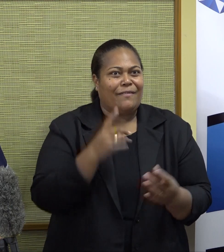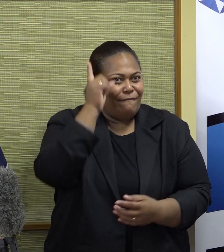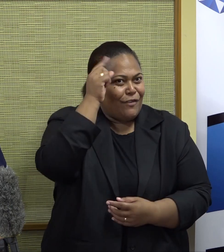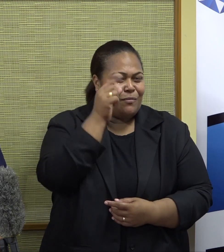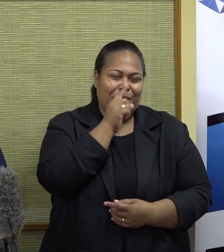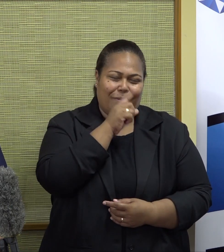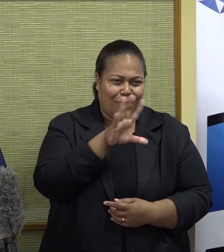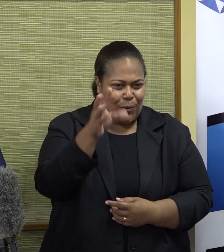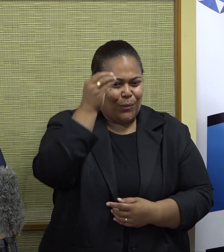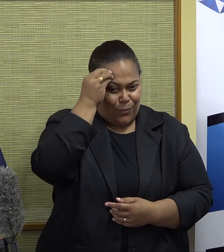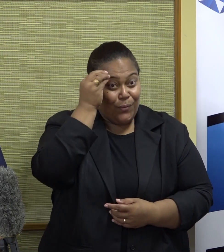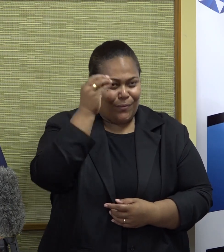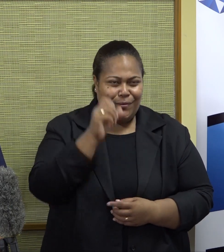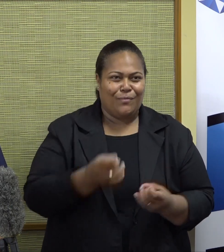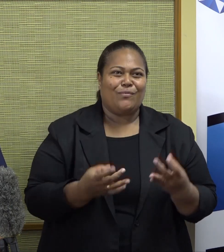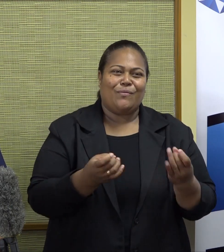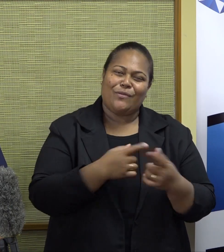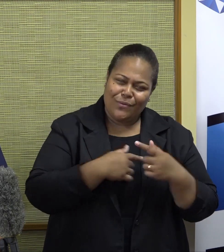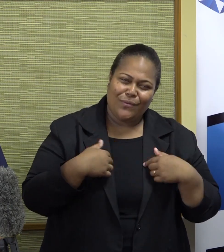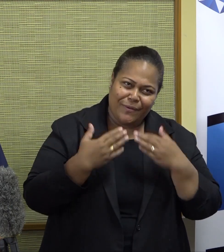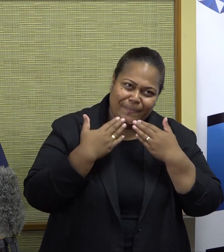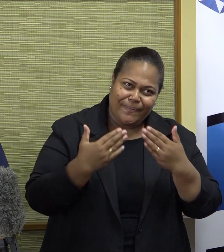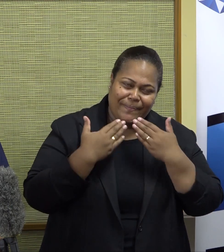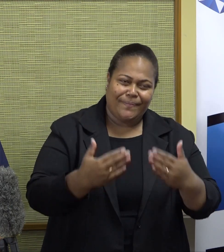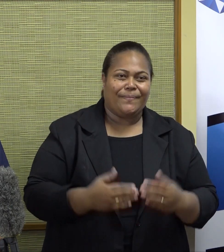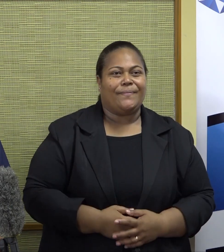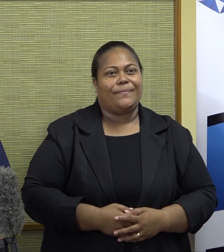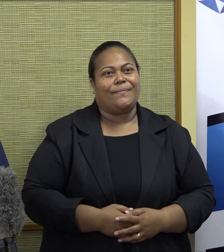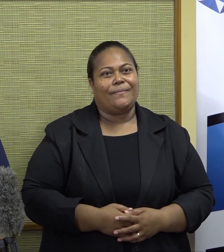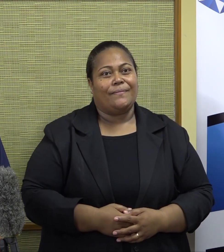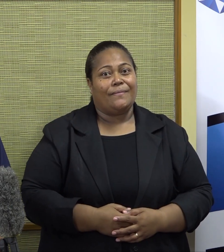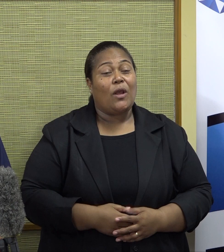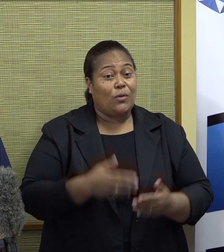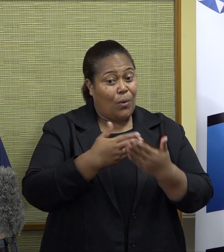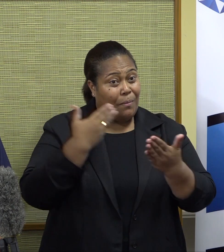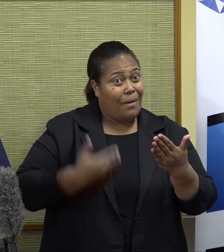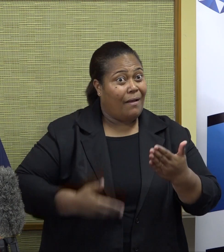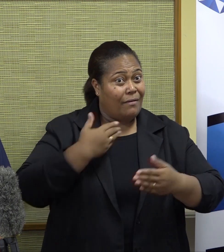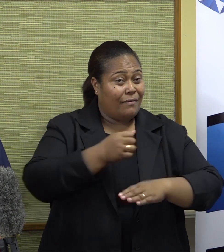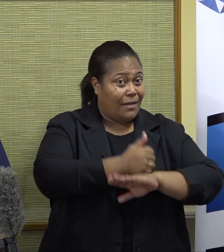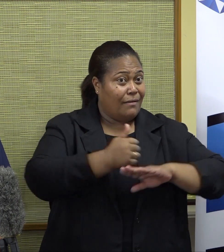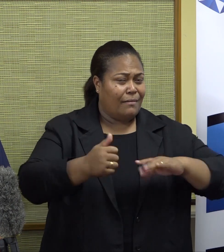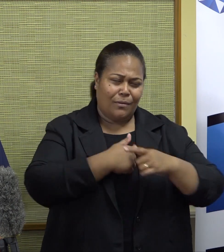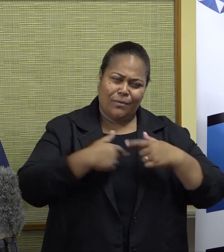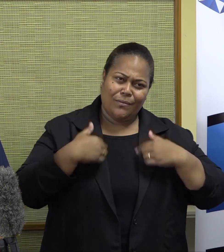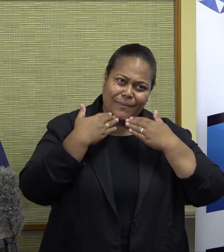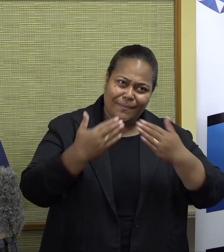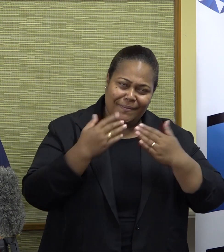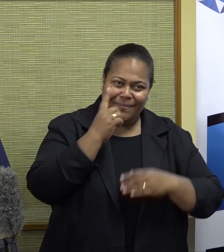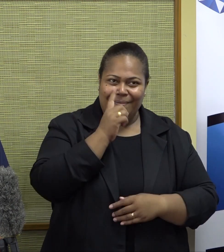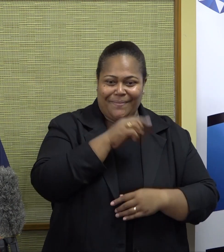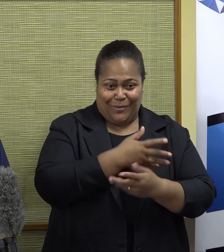people had done, and for that we are grateful. So on behalf of the government, we thank the people of Fiji